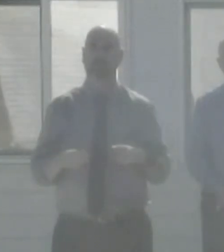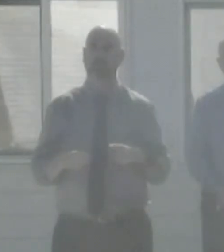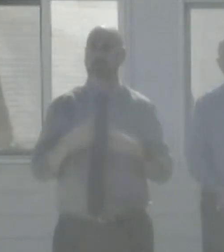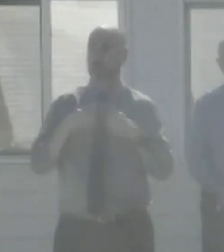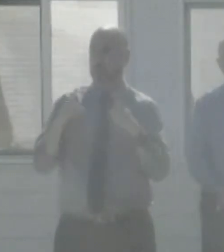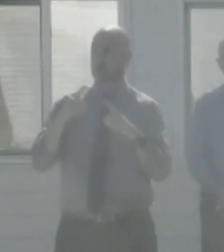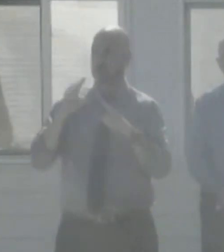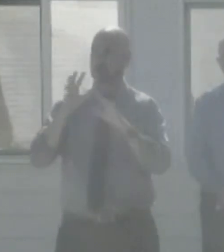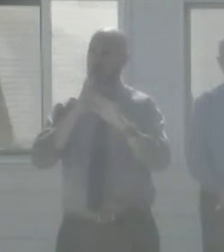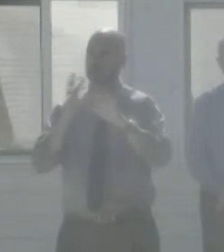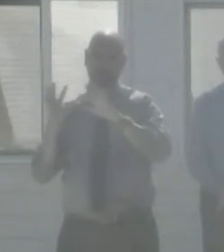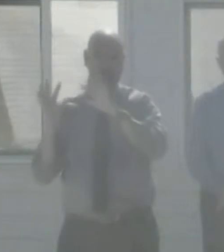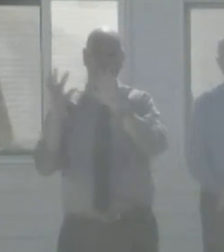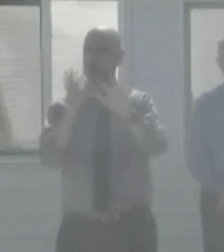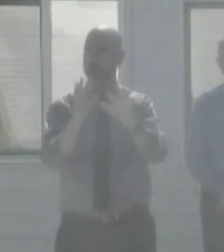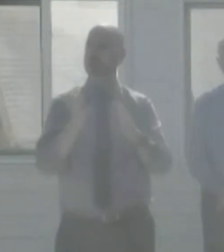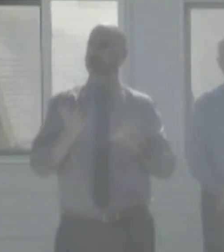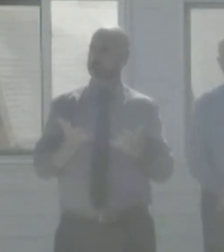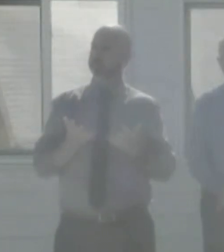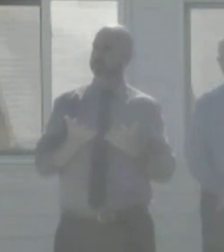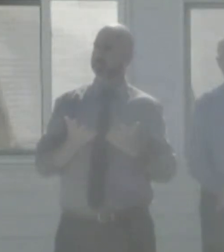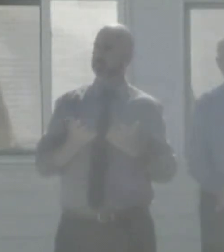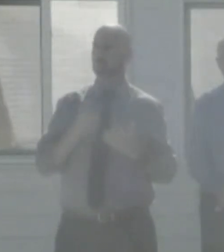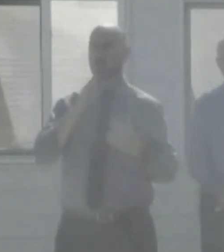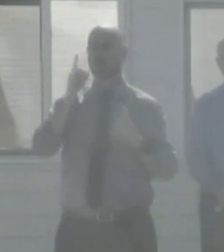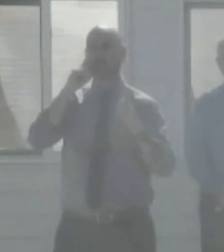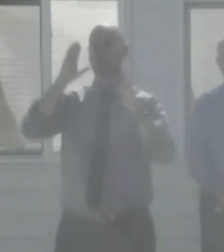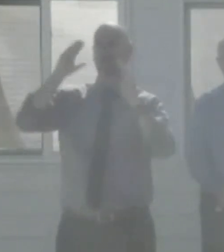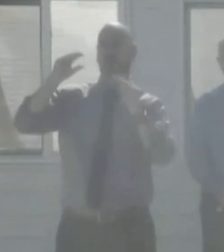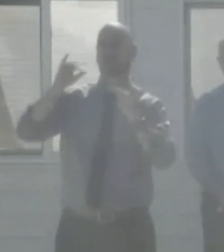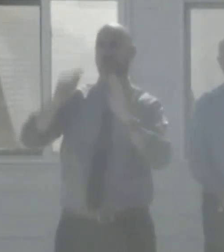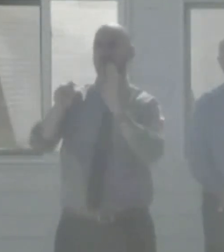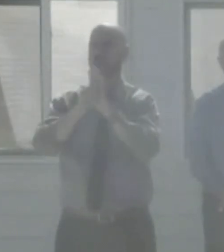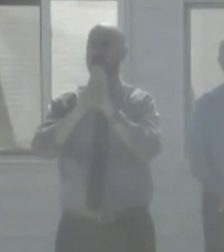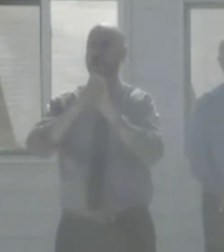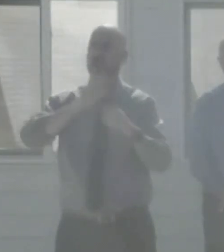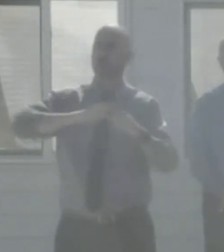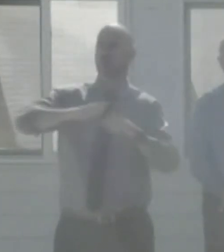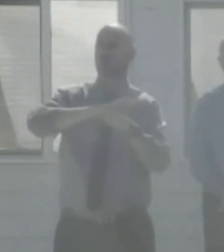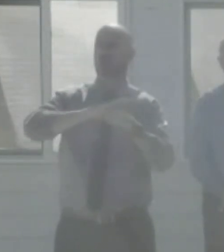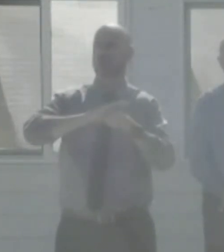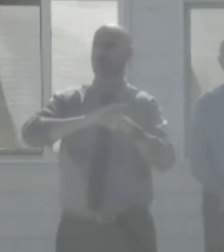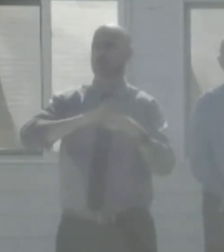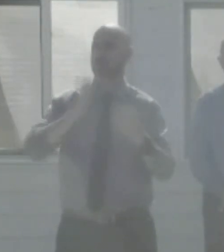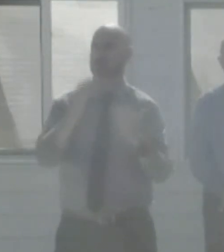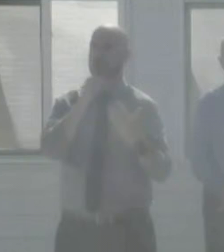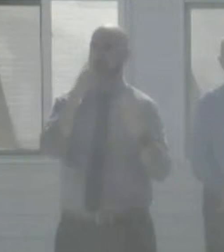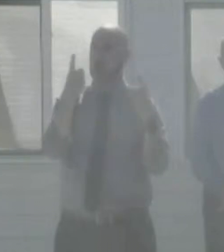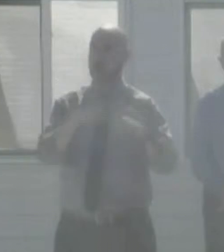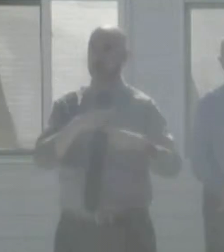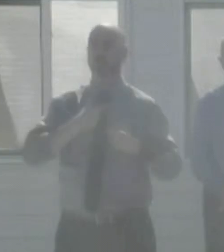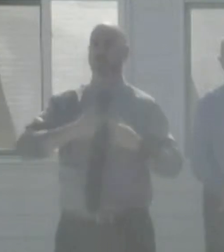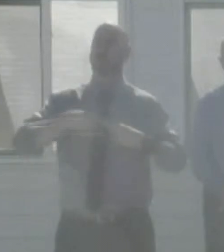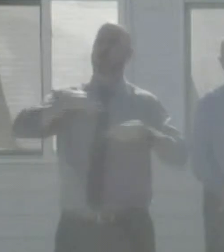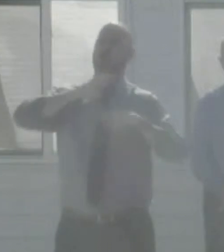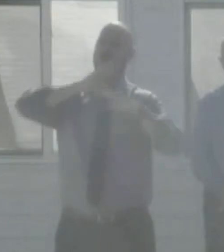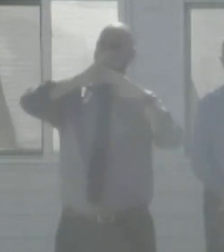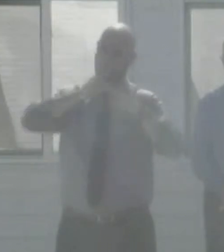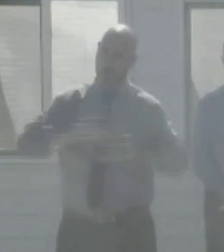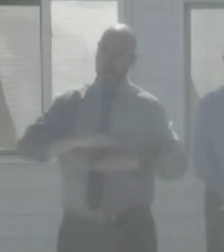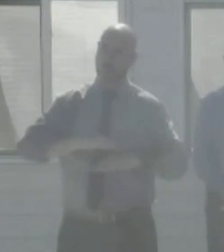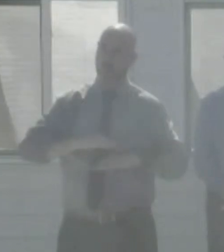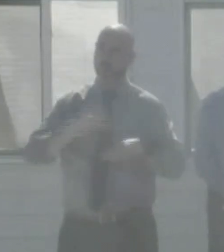predicting perhaps in the Tampa Bay area. The storm did weaken as it made landfall. And so whereas it was